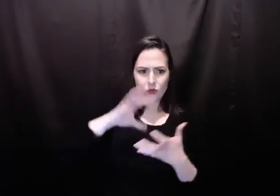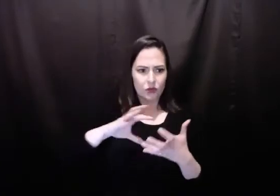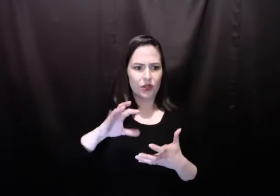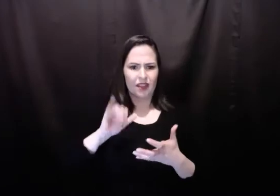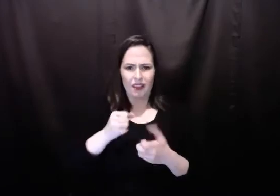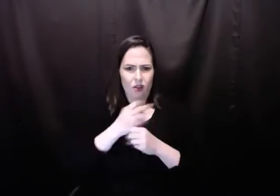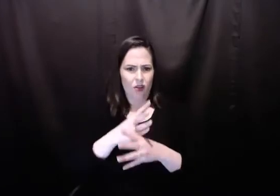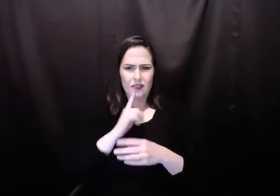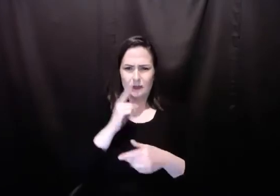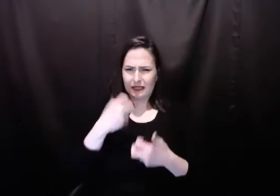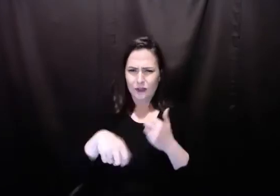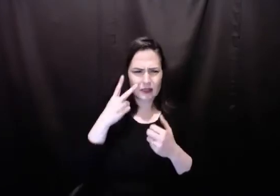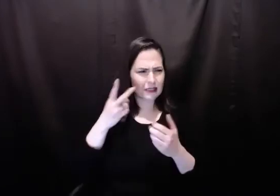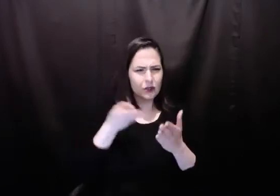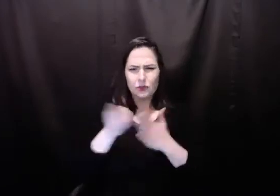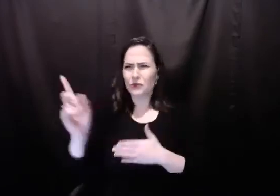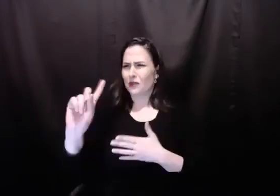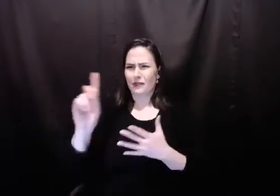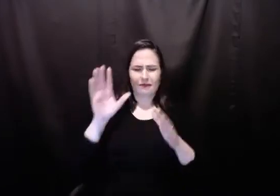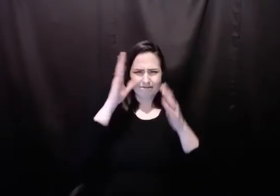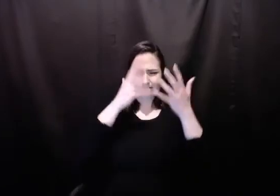what does this mean? Lies ensured peace in the home.